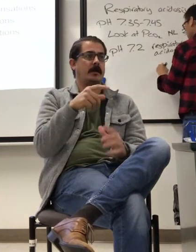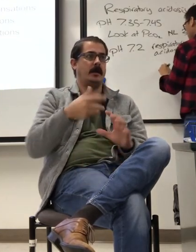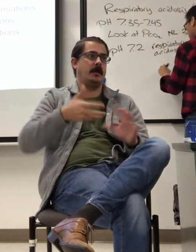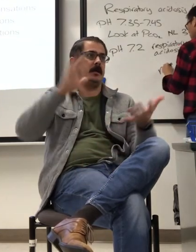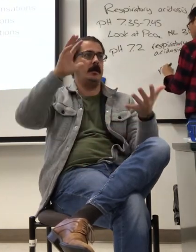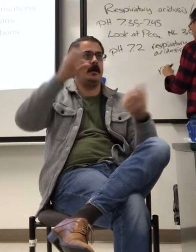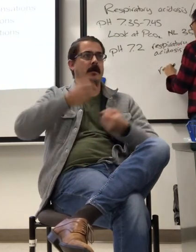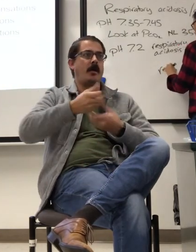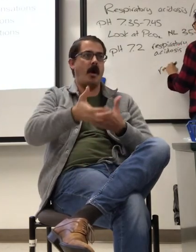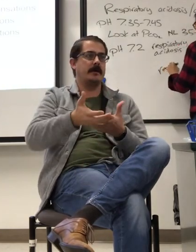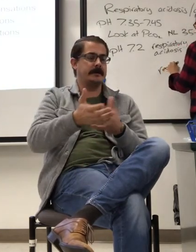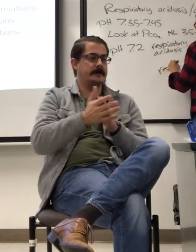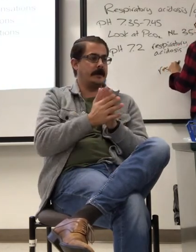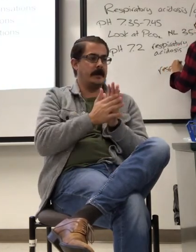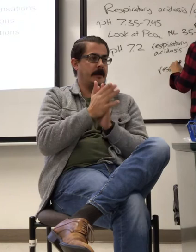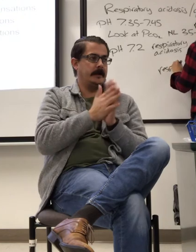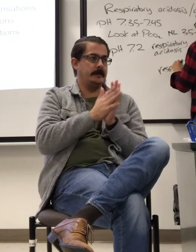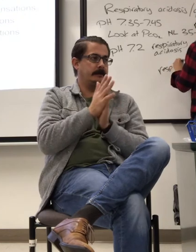a